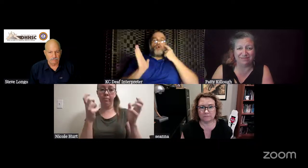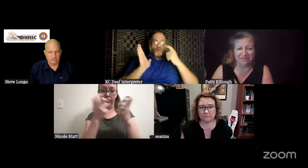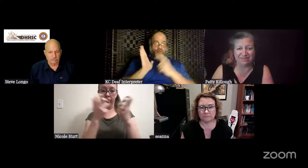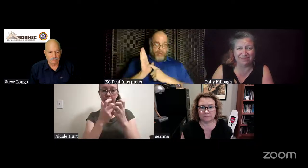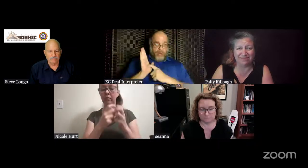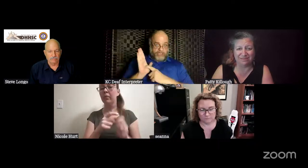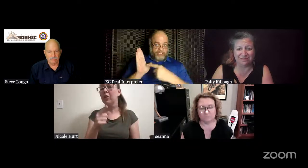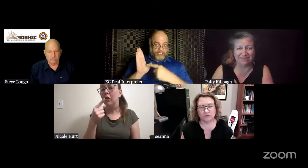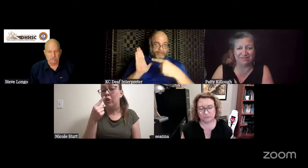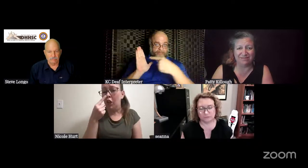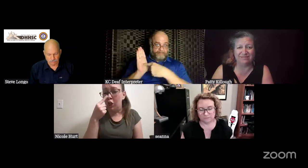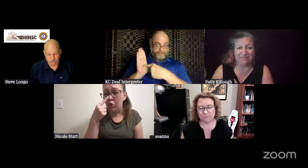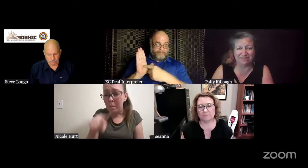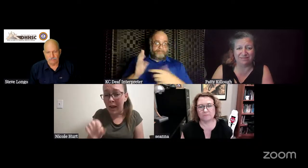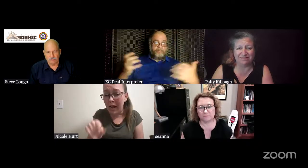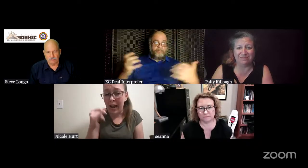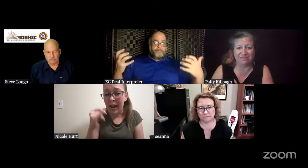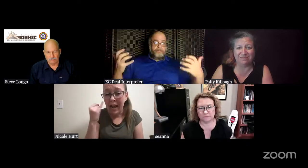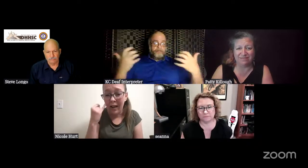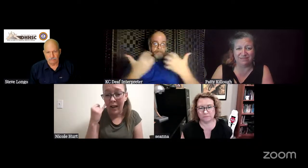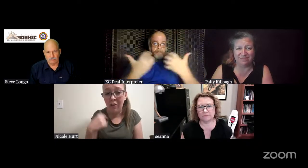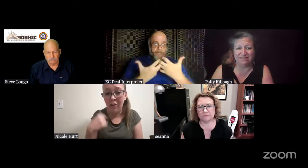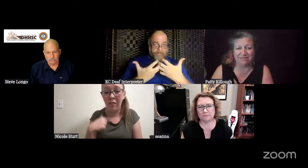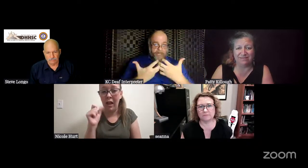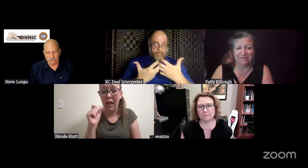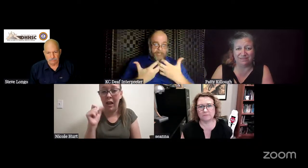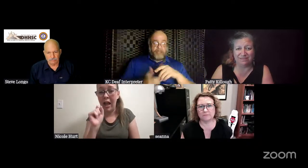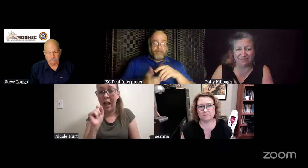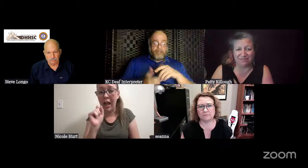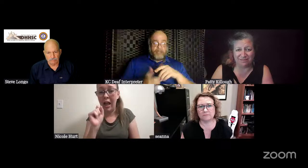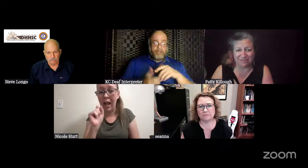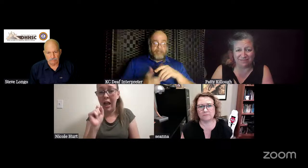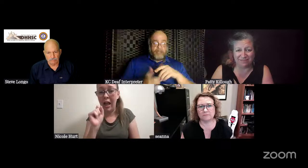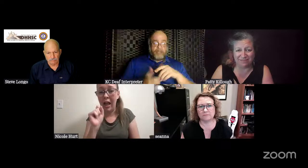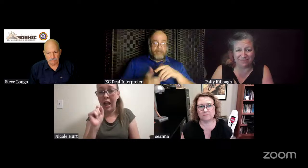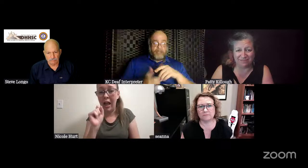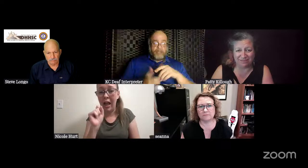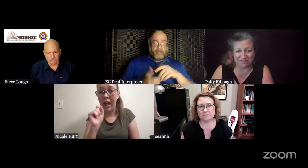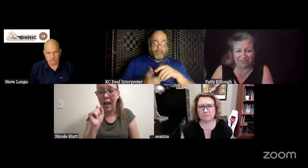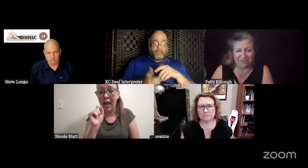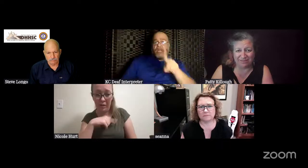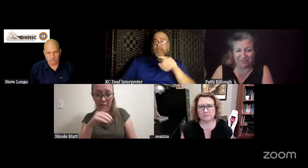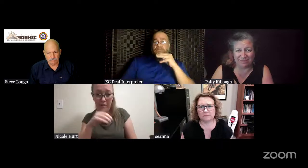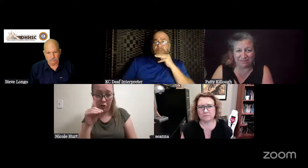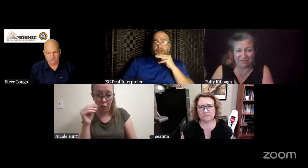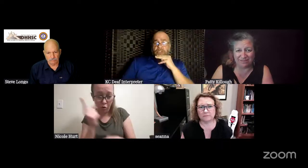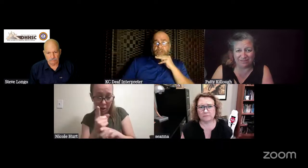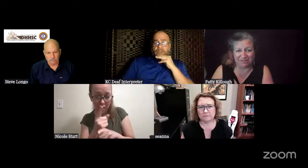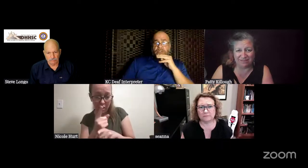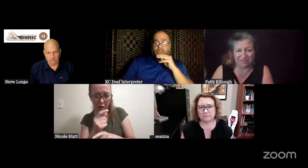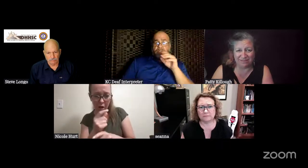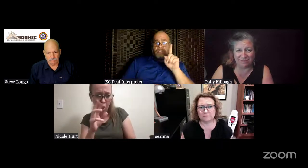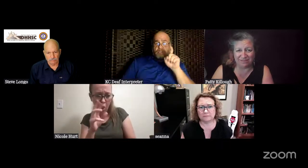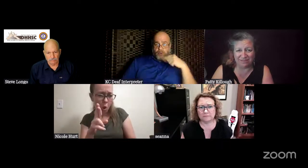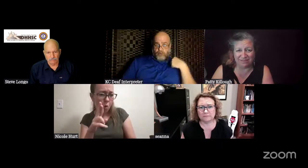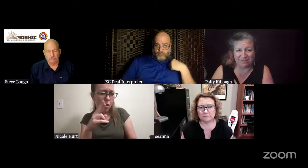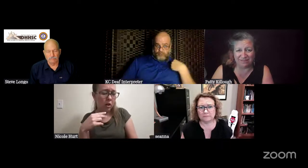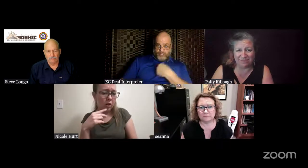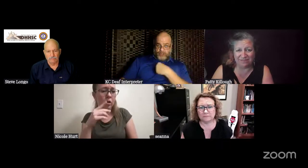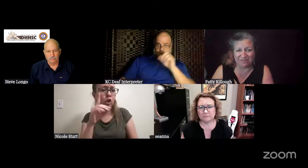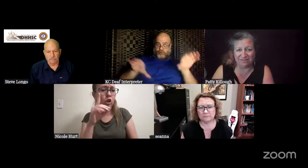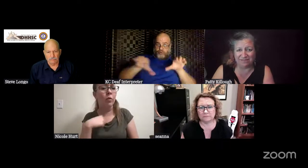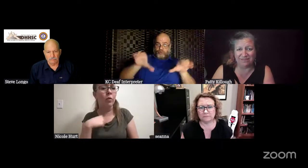my understanding is that, yes, we need to make sure that what happened in the meeting accurately is reflected in the